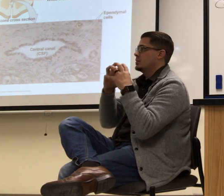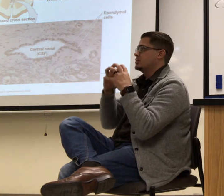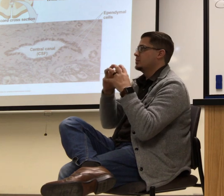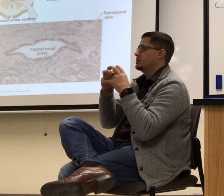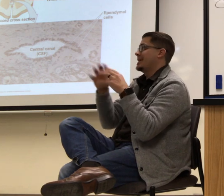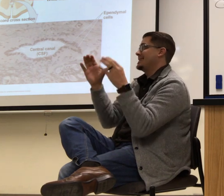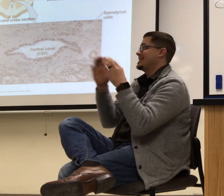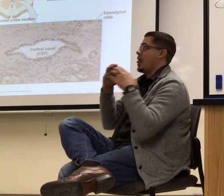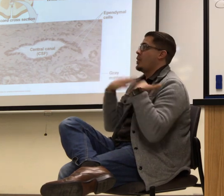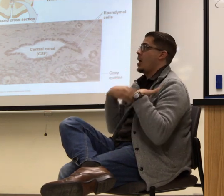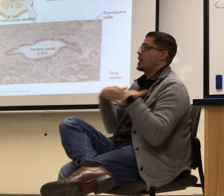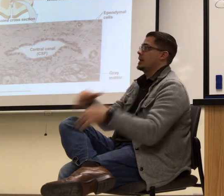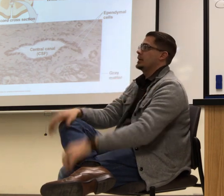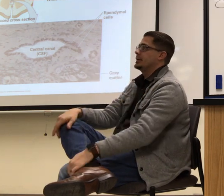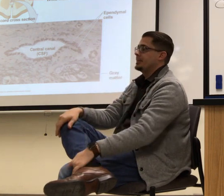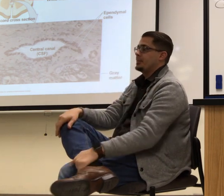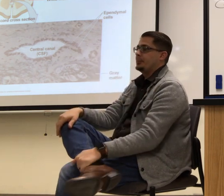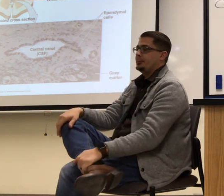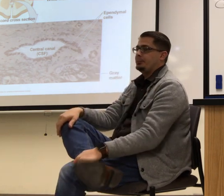cell bodies.